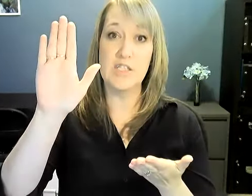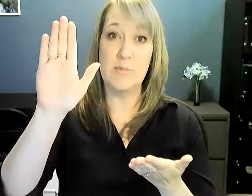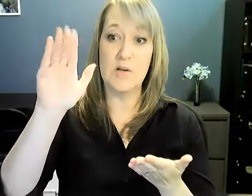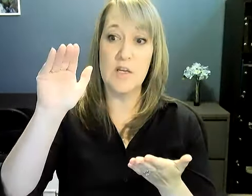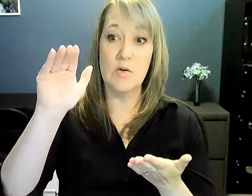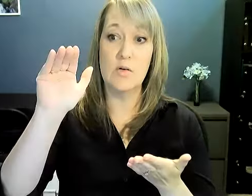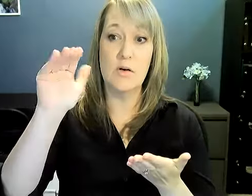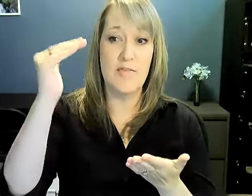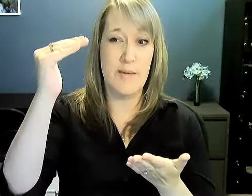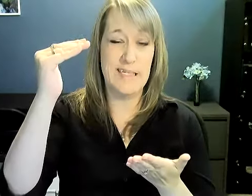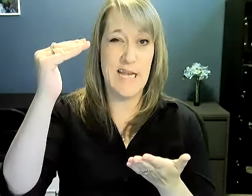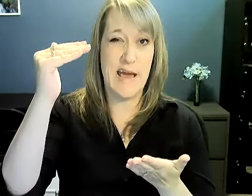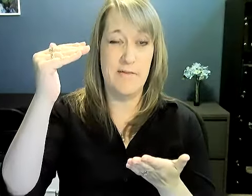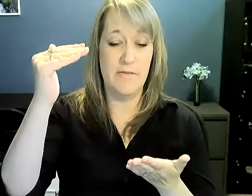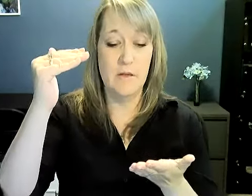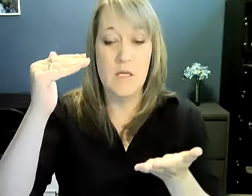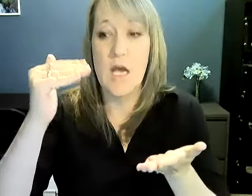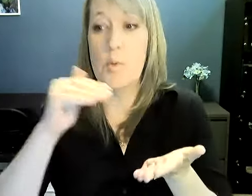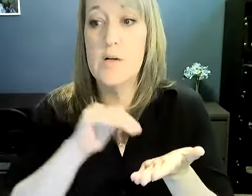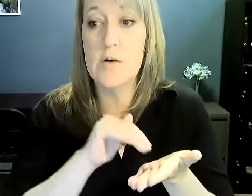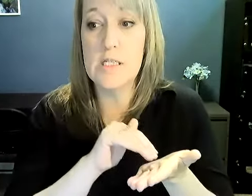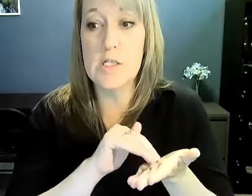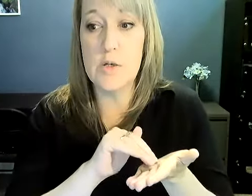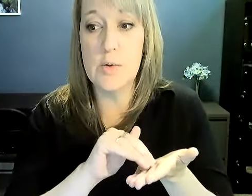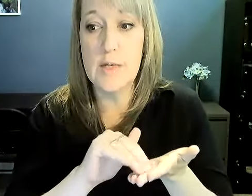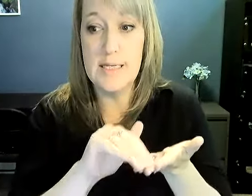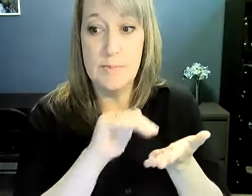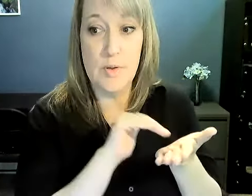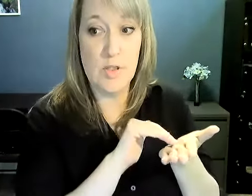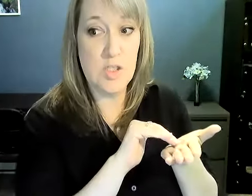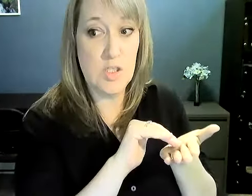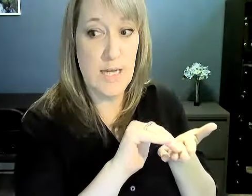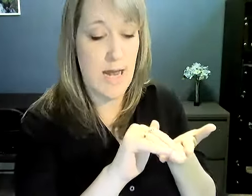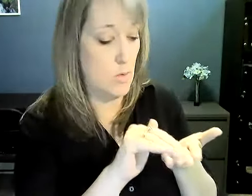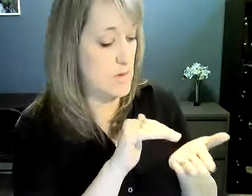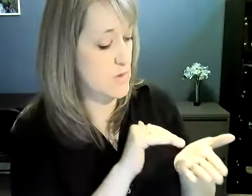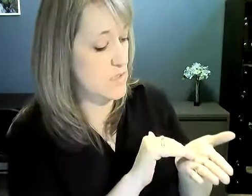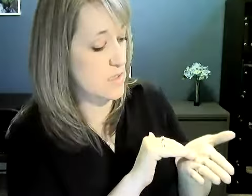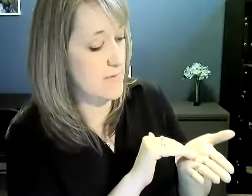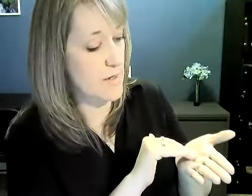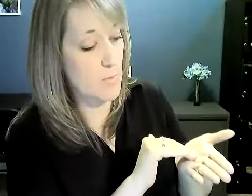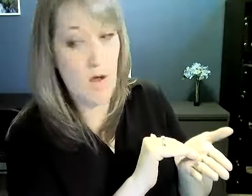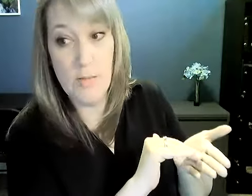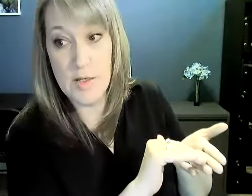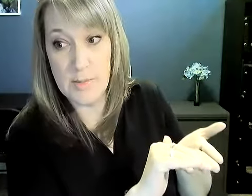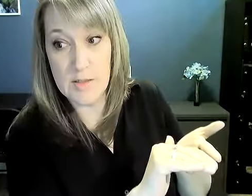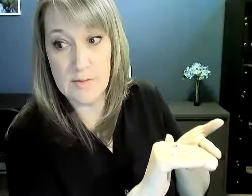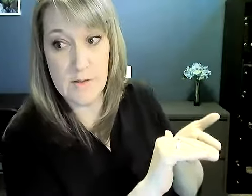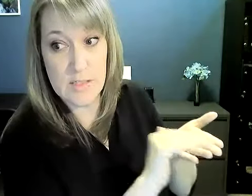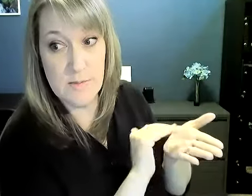shape, also kind of bent in half. And what you're going to do is push outward. So you start kind of at your palm and you come out to your fingertips.